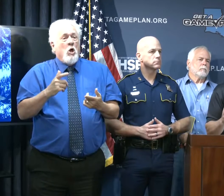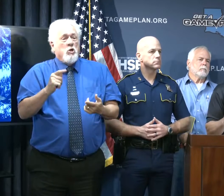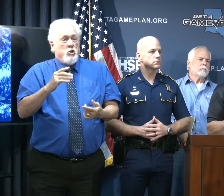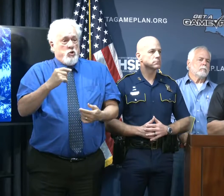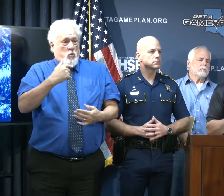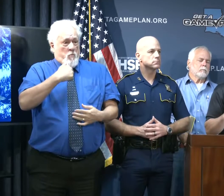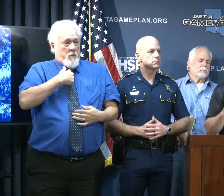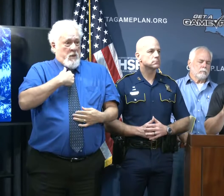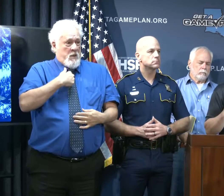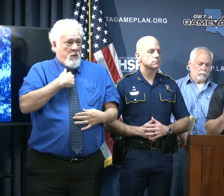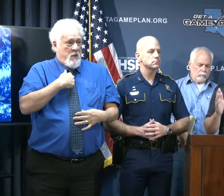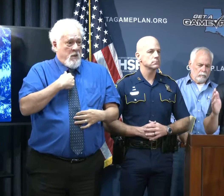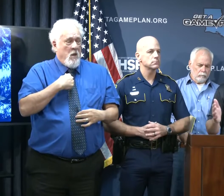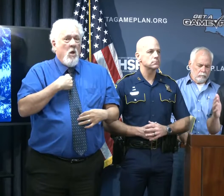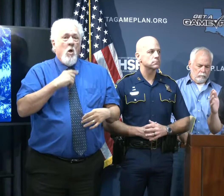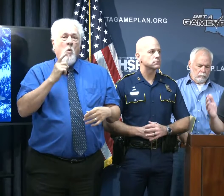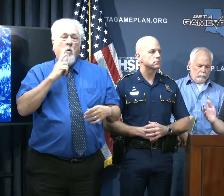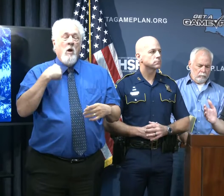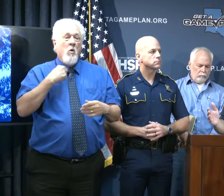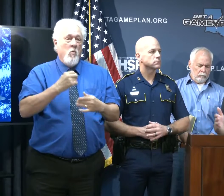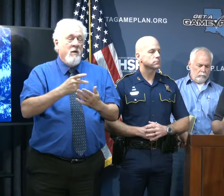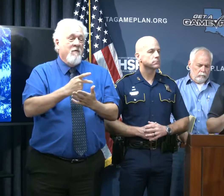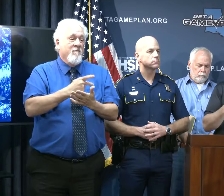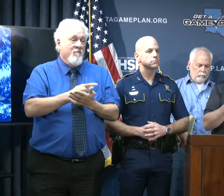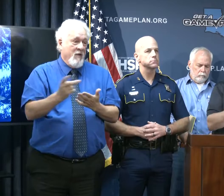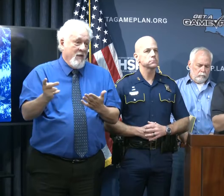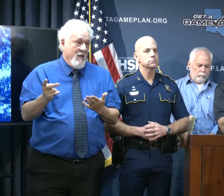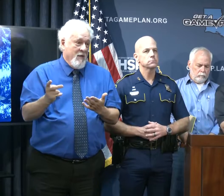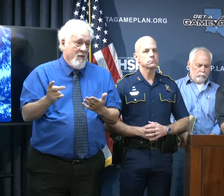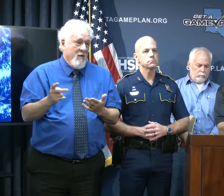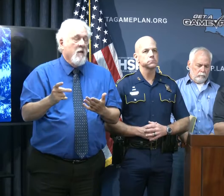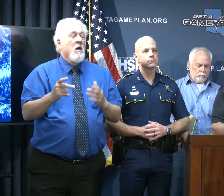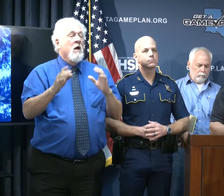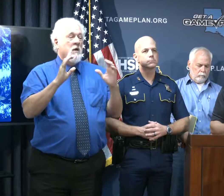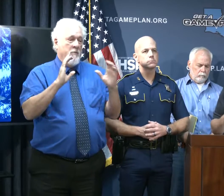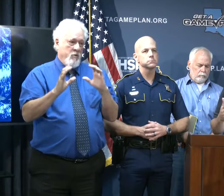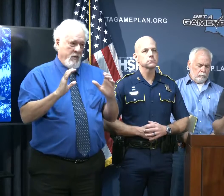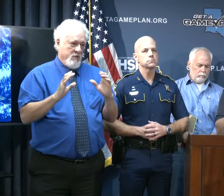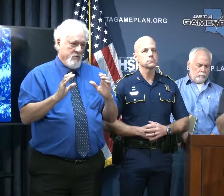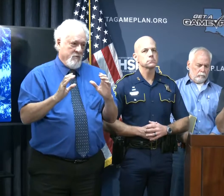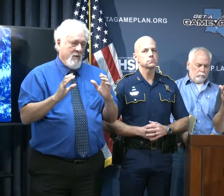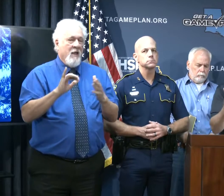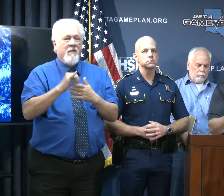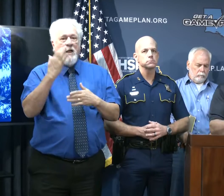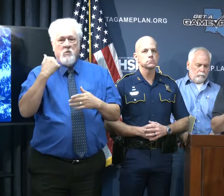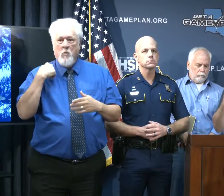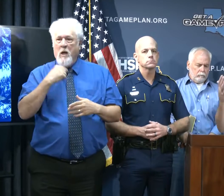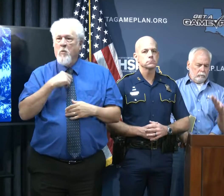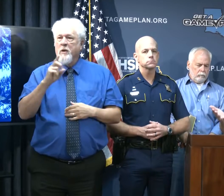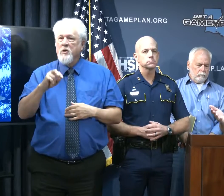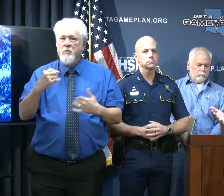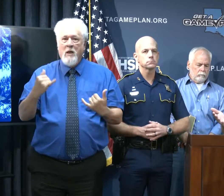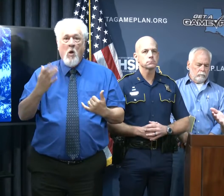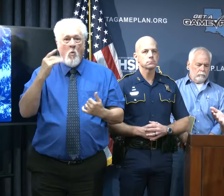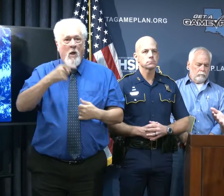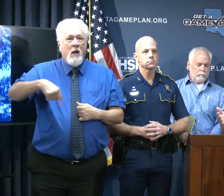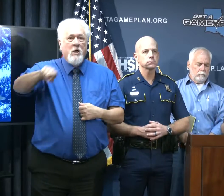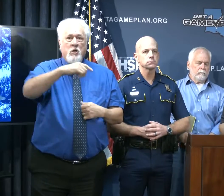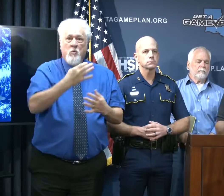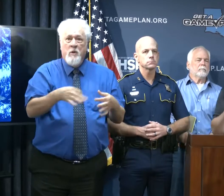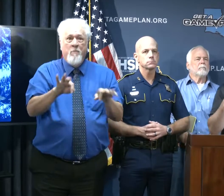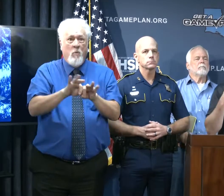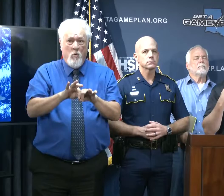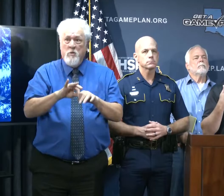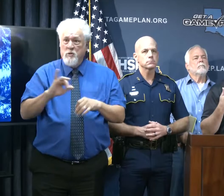biggest where we end up failing in all of these storms is in communication, which is why we're doing it, which is why y'all are so important as